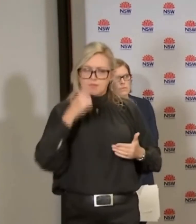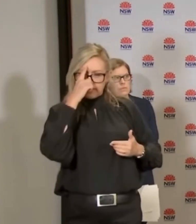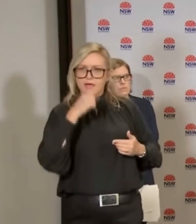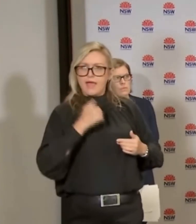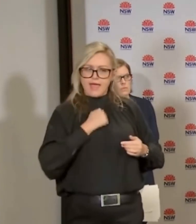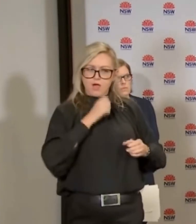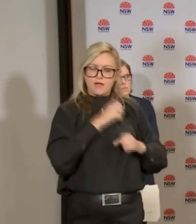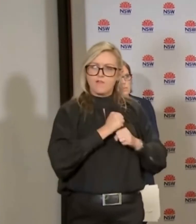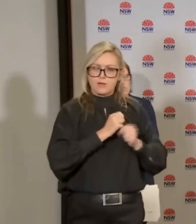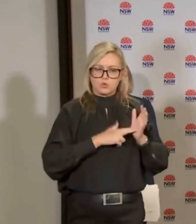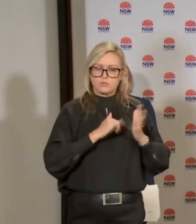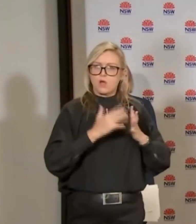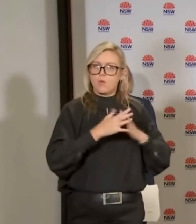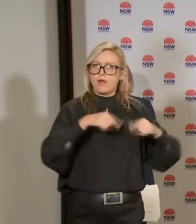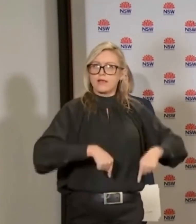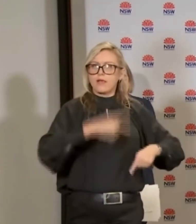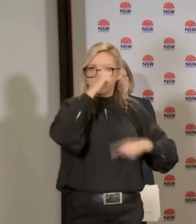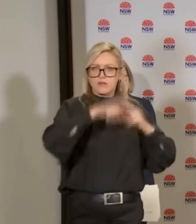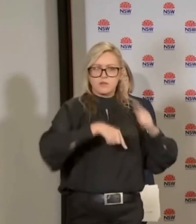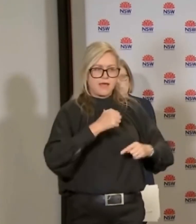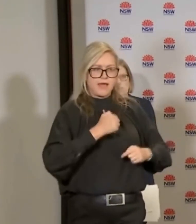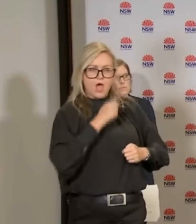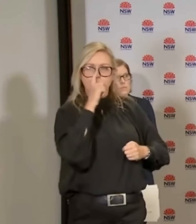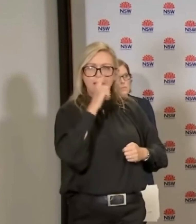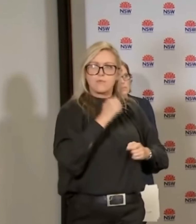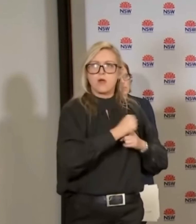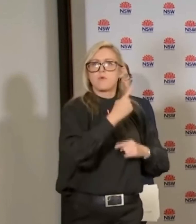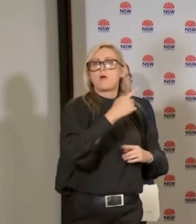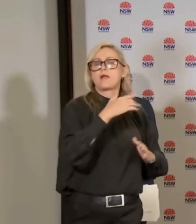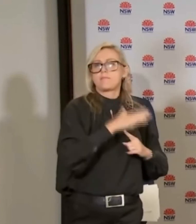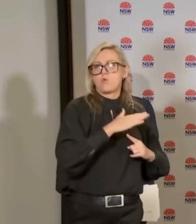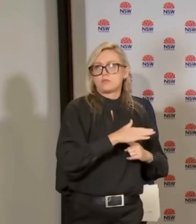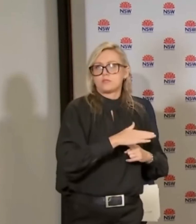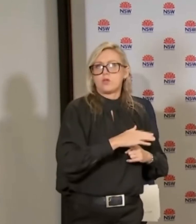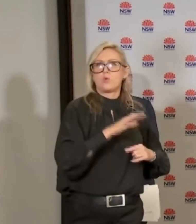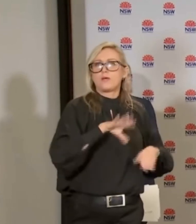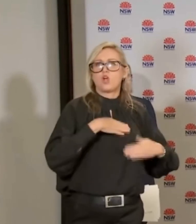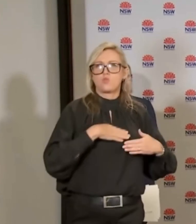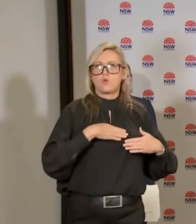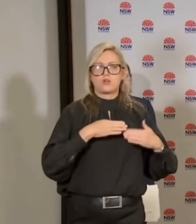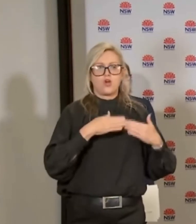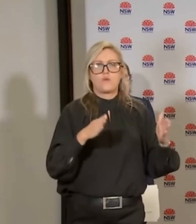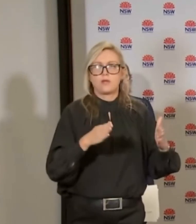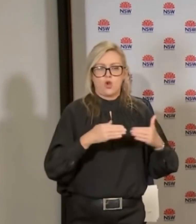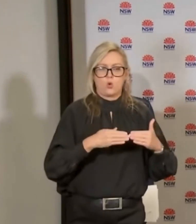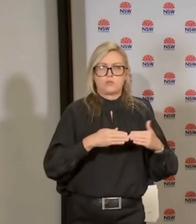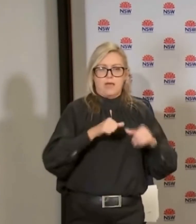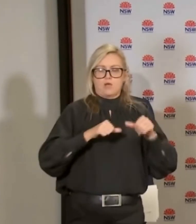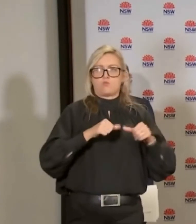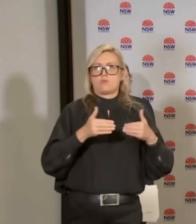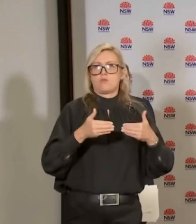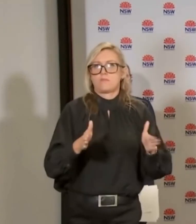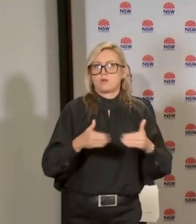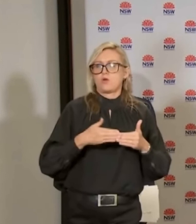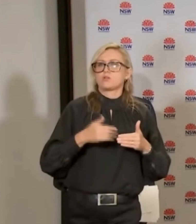We want to make sure we open up our economy and don't go backwards, and we've done that in a measured and balanced and proportionate way throughout the last